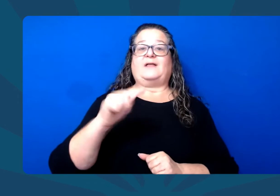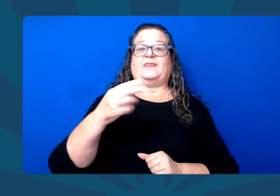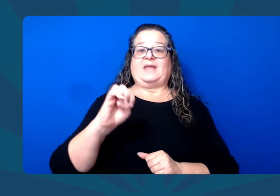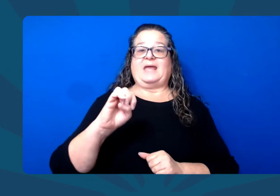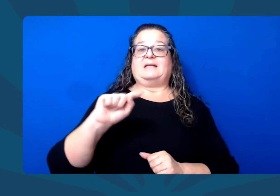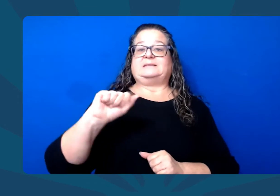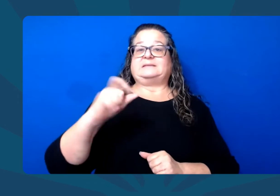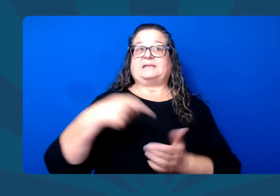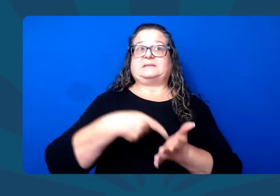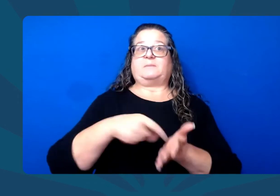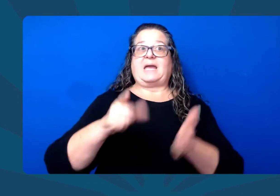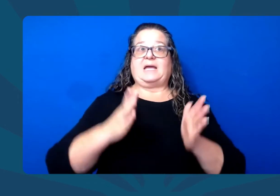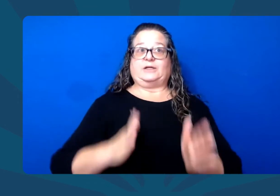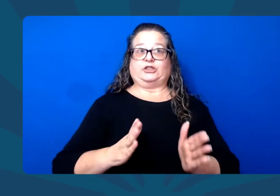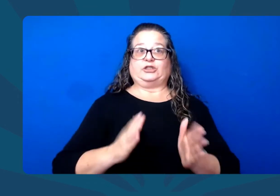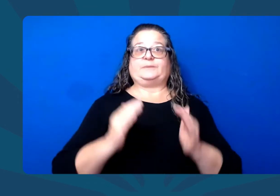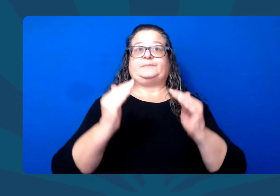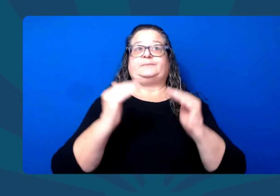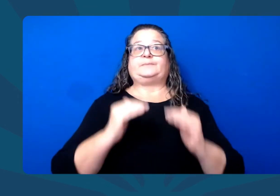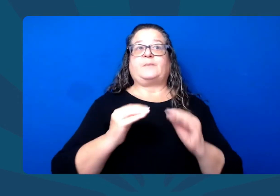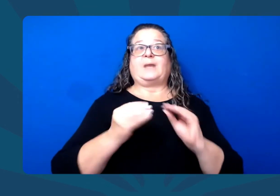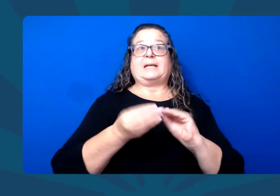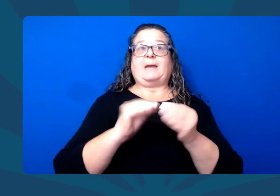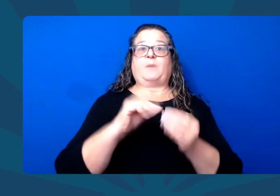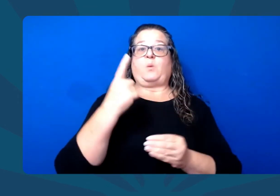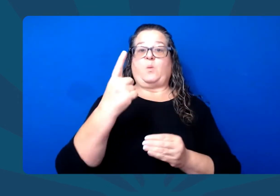Hero of the Taxpayer,